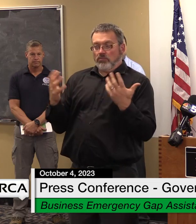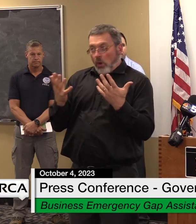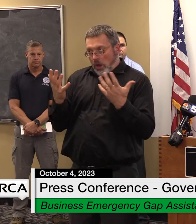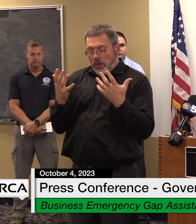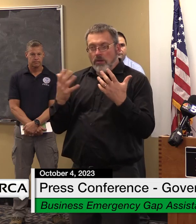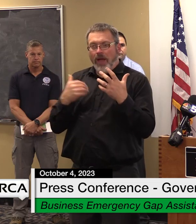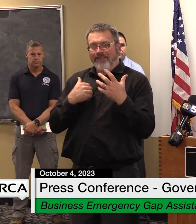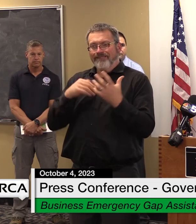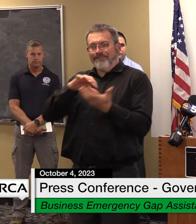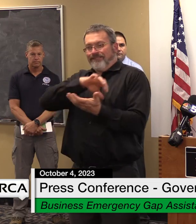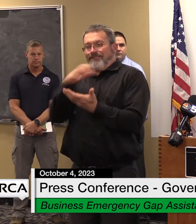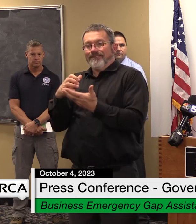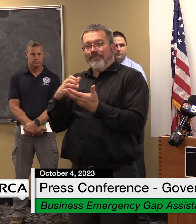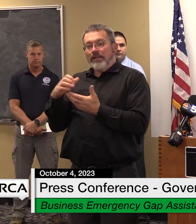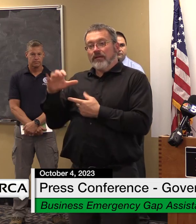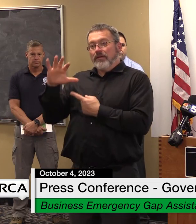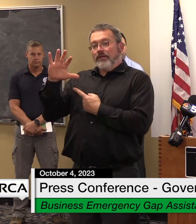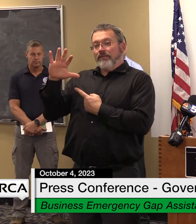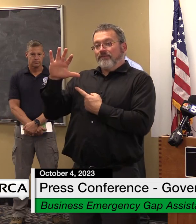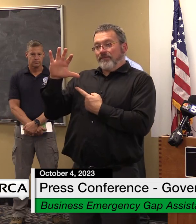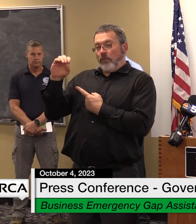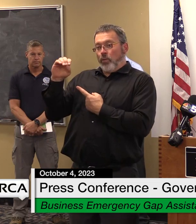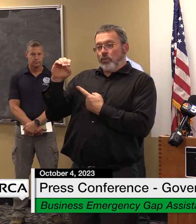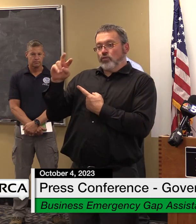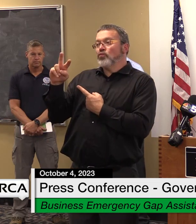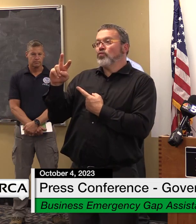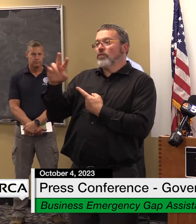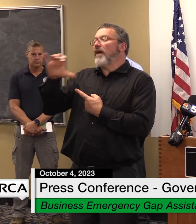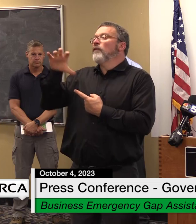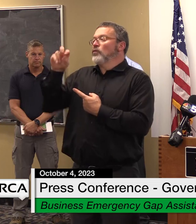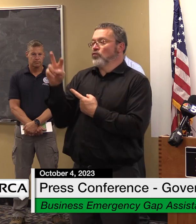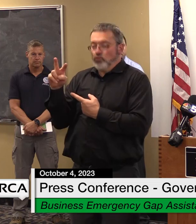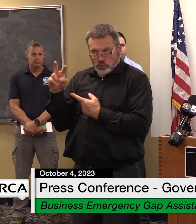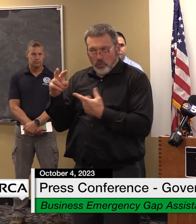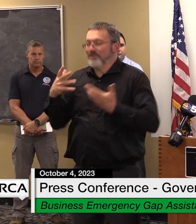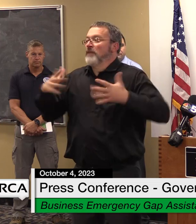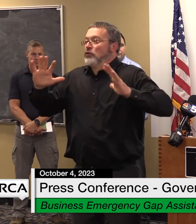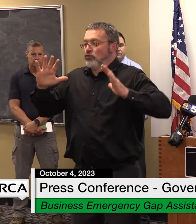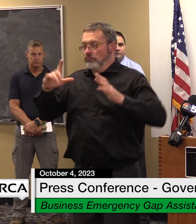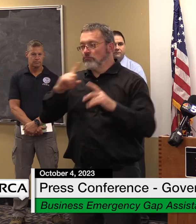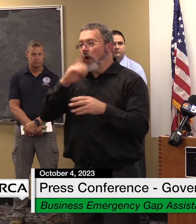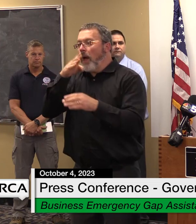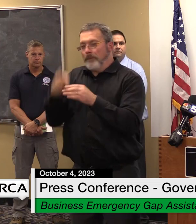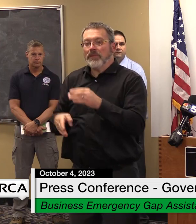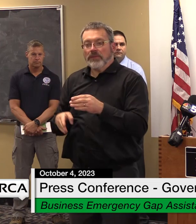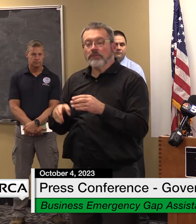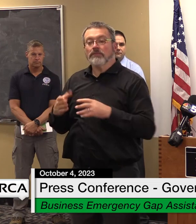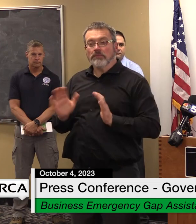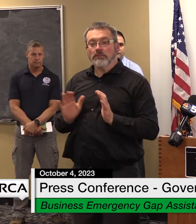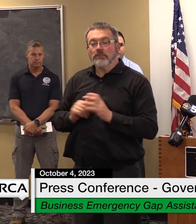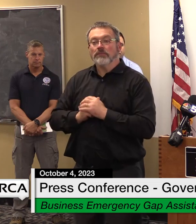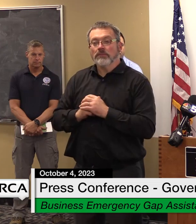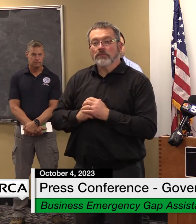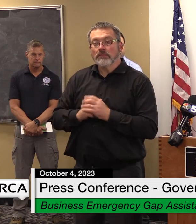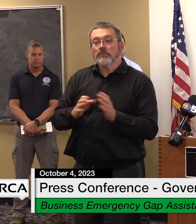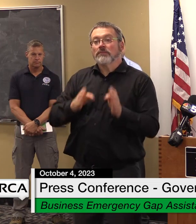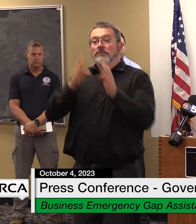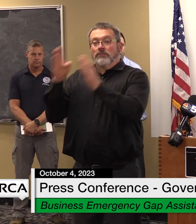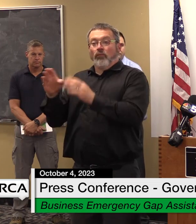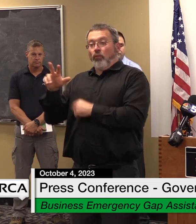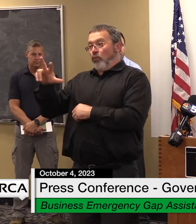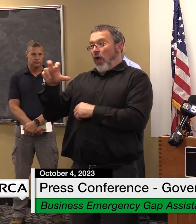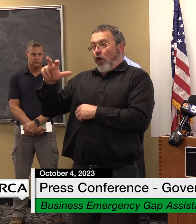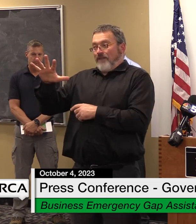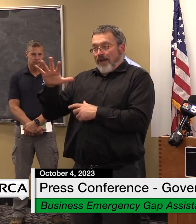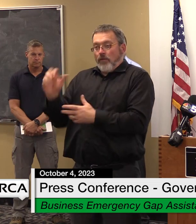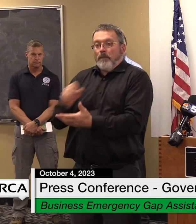got 502 successfully completed applications in the system. 335 of them have been approved